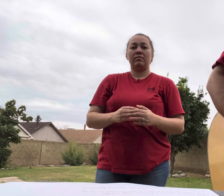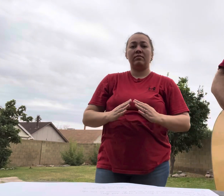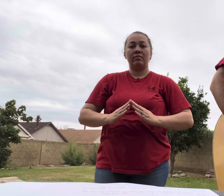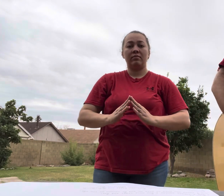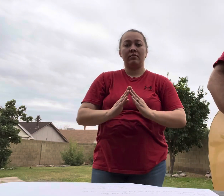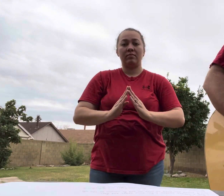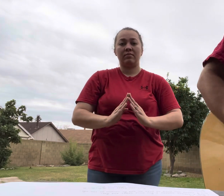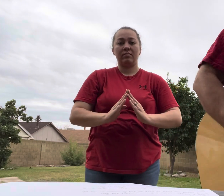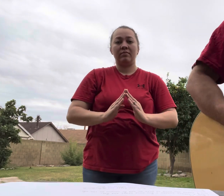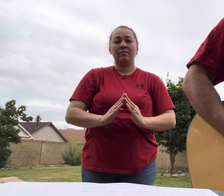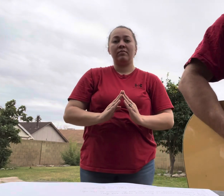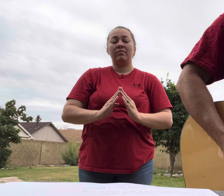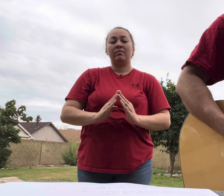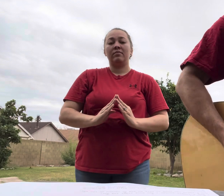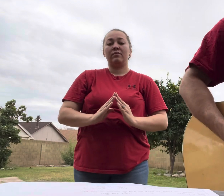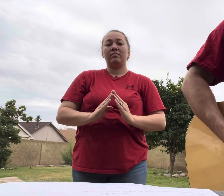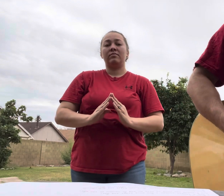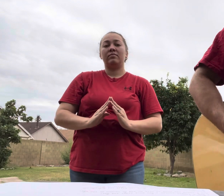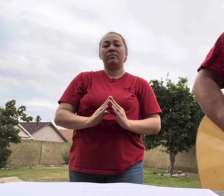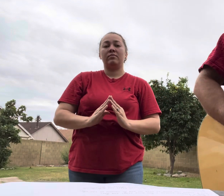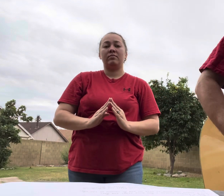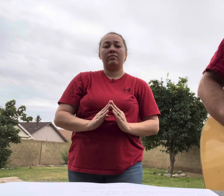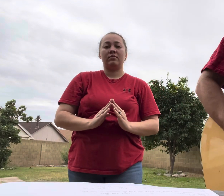Down in the lowly manger,